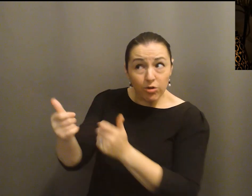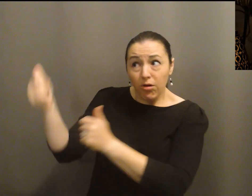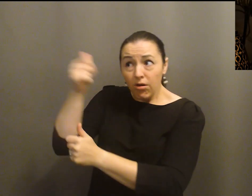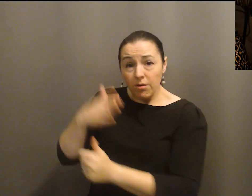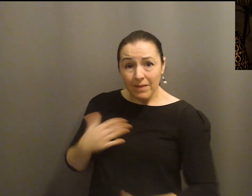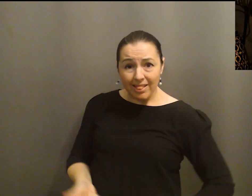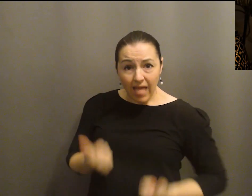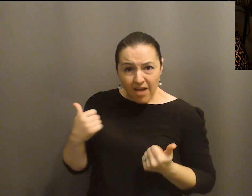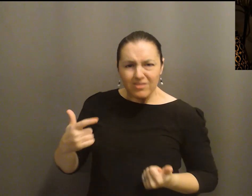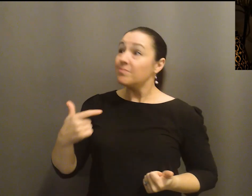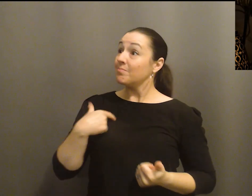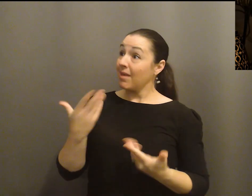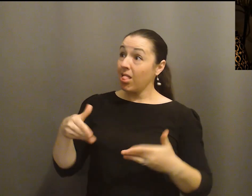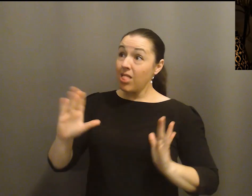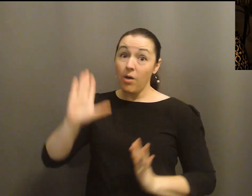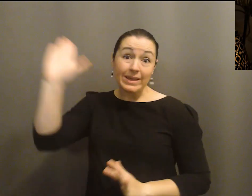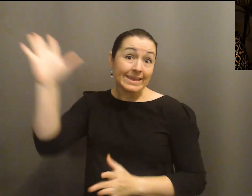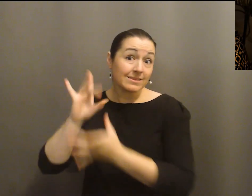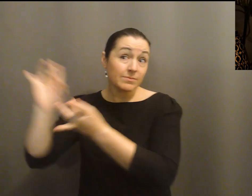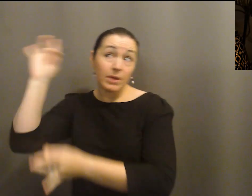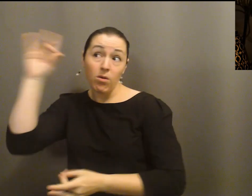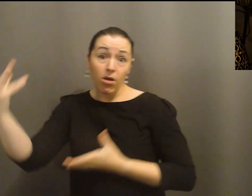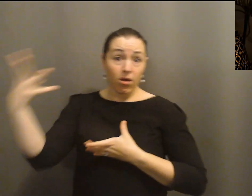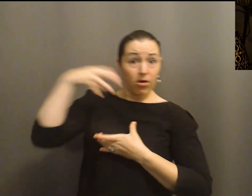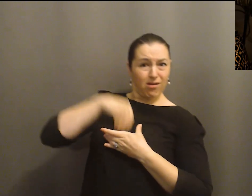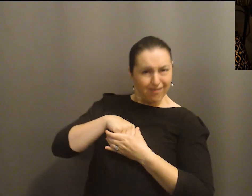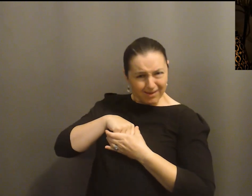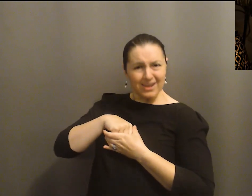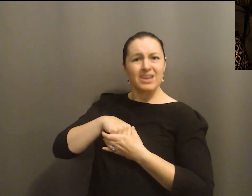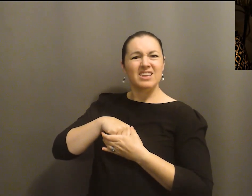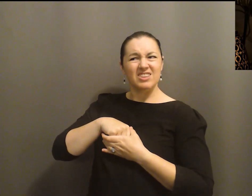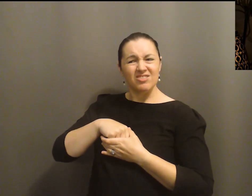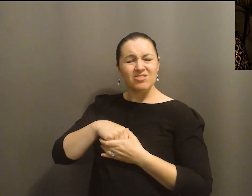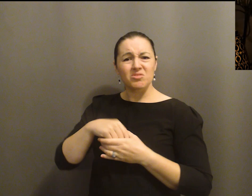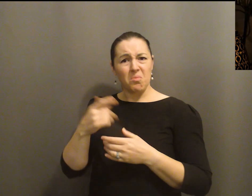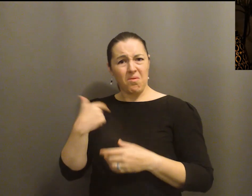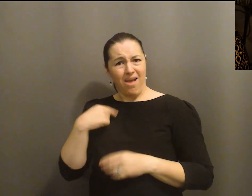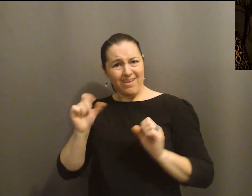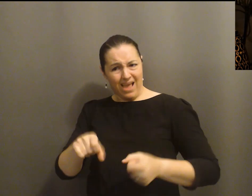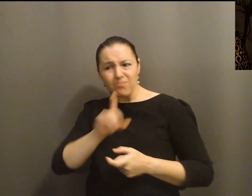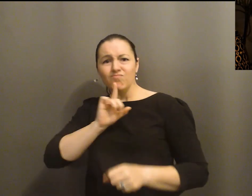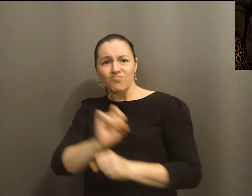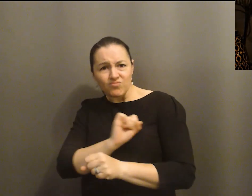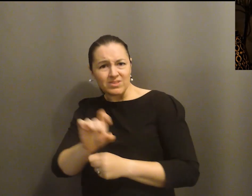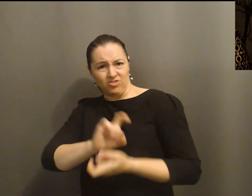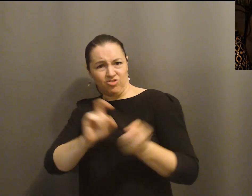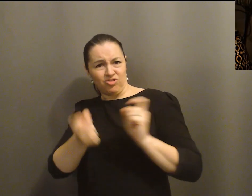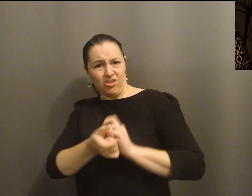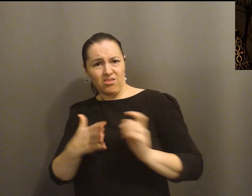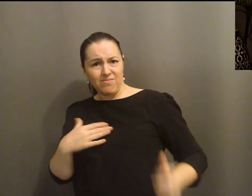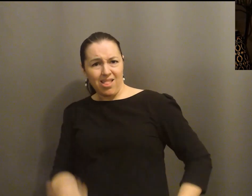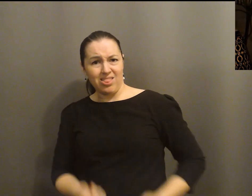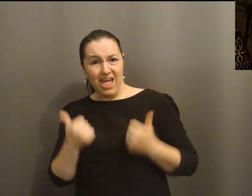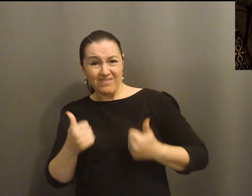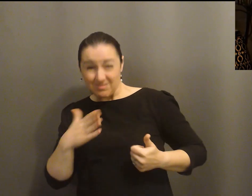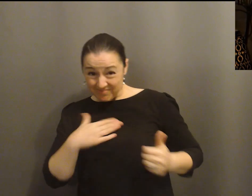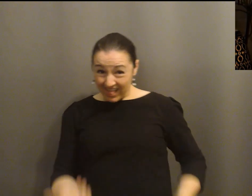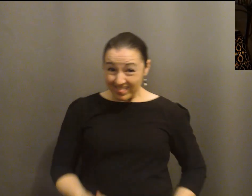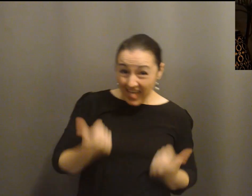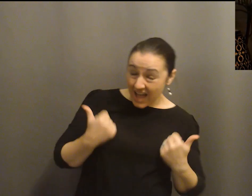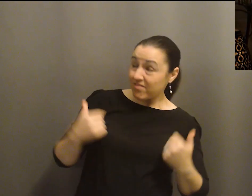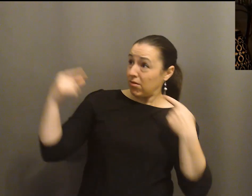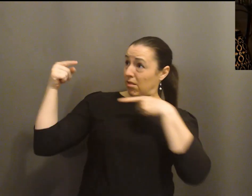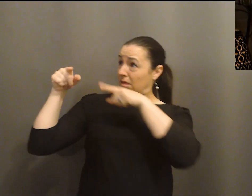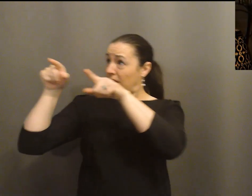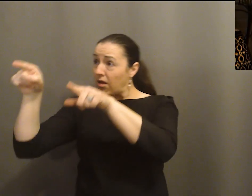And am I allowing His Spirit To enter into my spirit In a way to truly change my life? Am I lining my life up With what